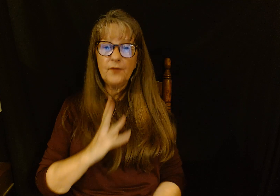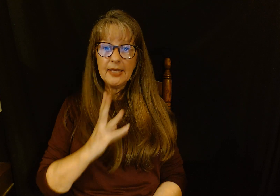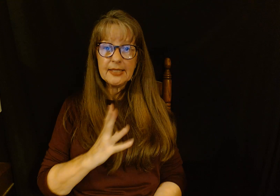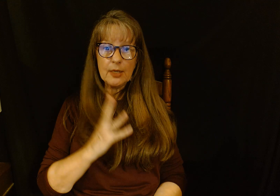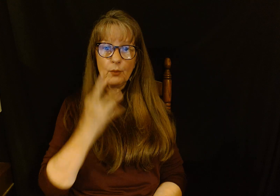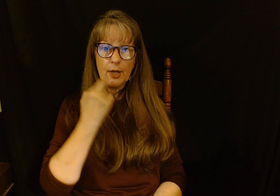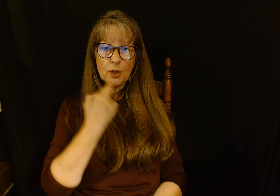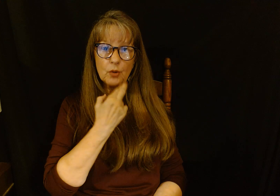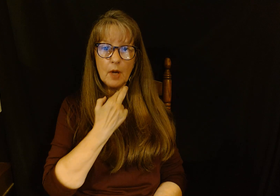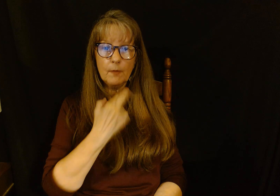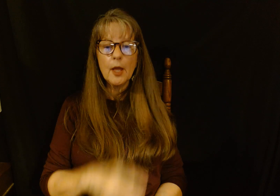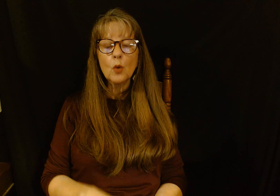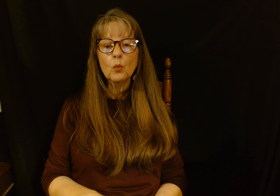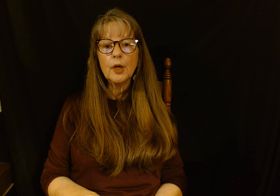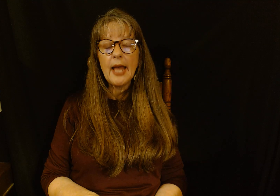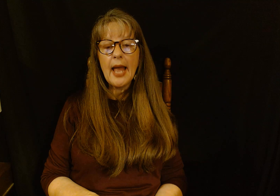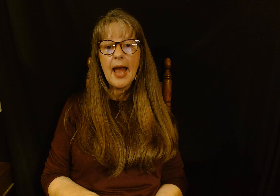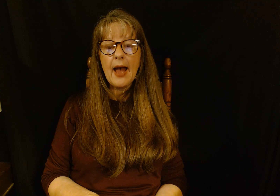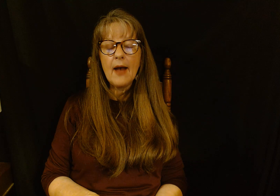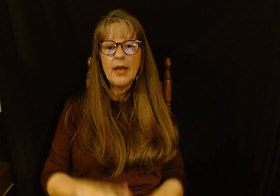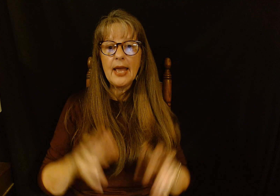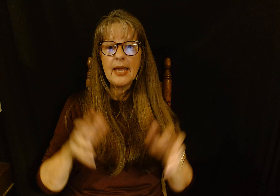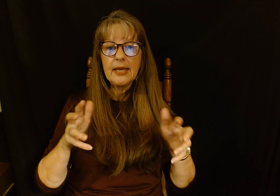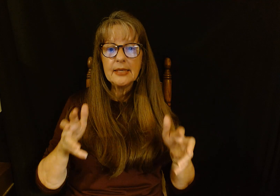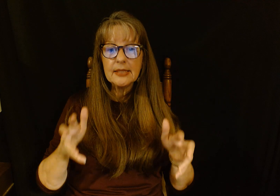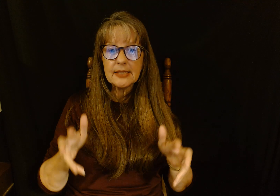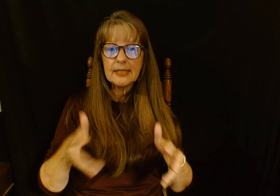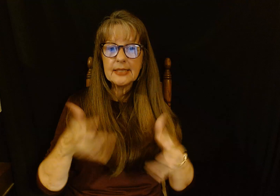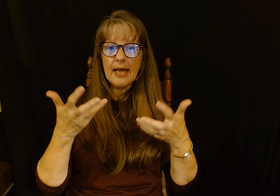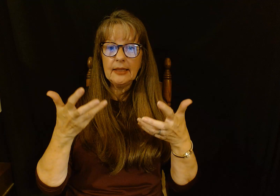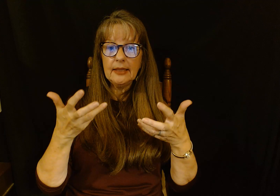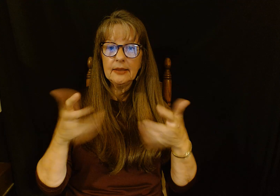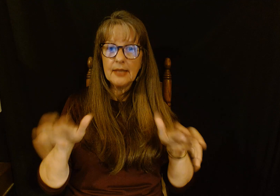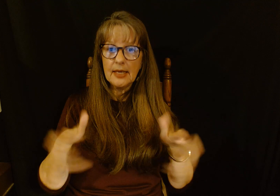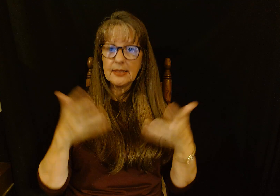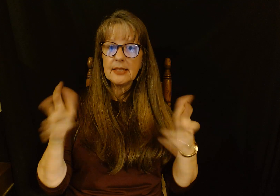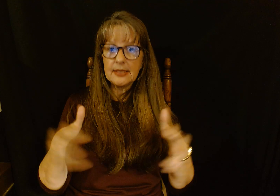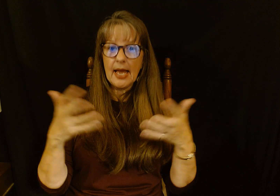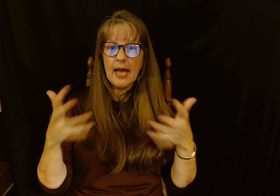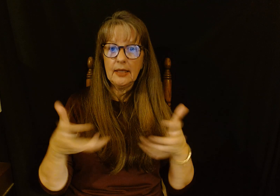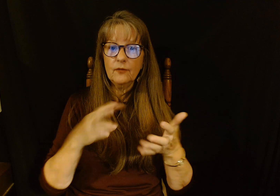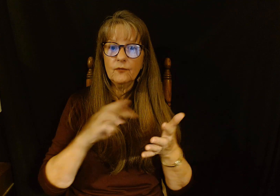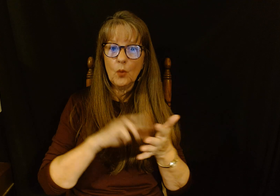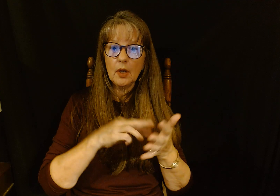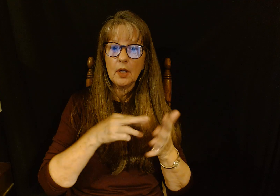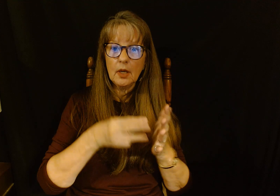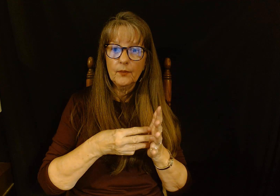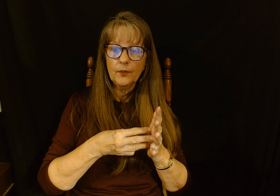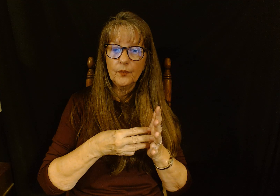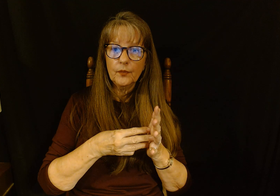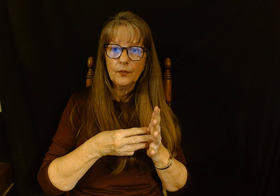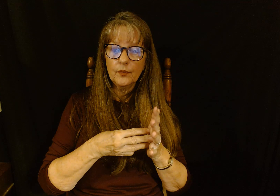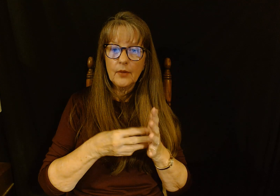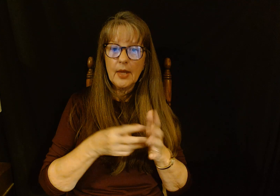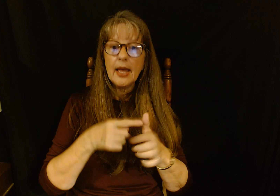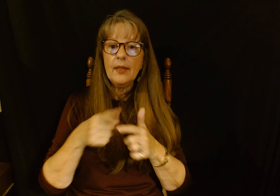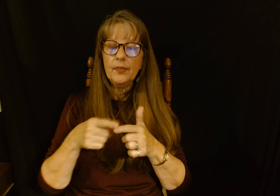fancy restaurant, we're going to have a salad fork. And then we're